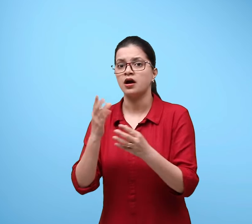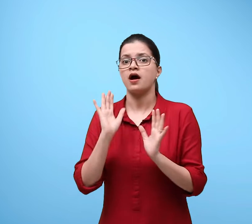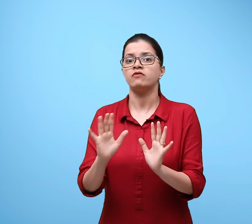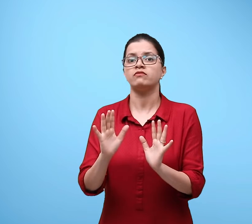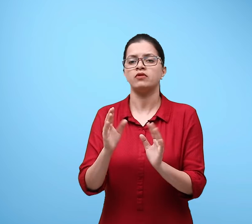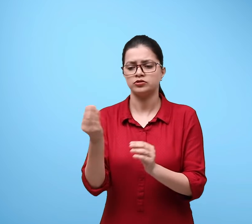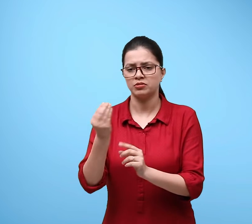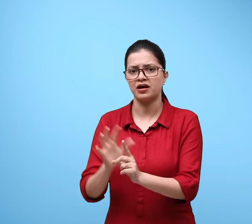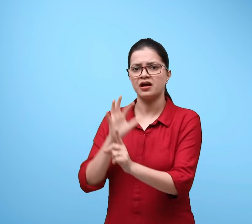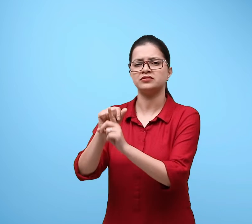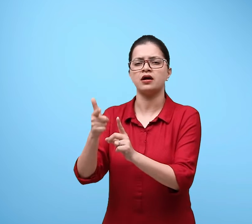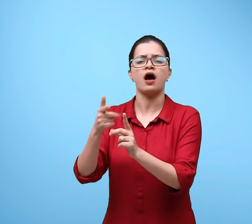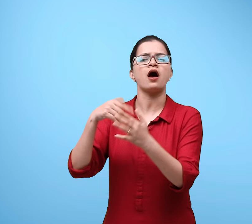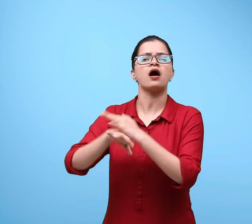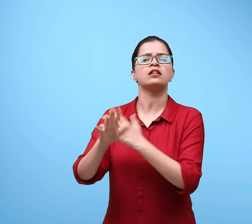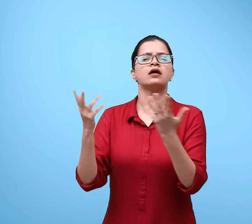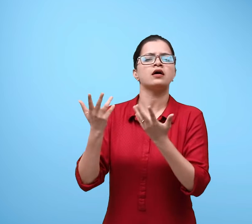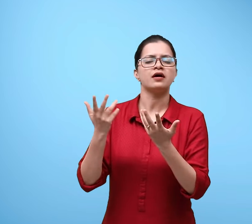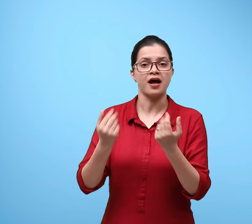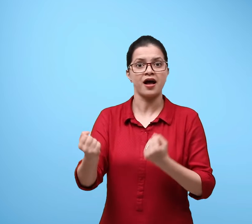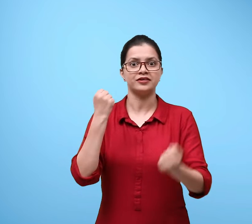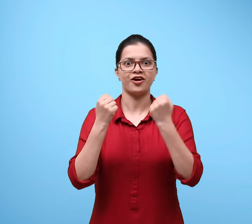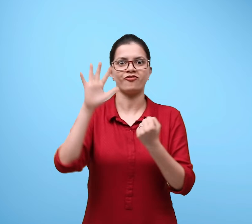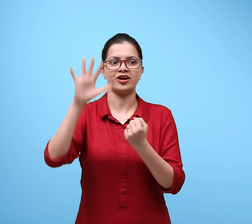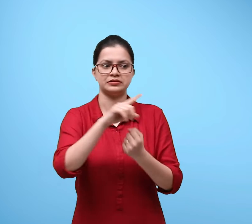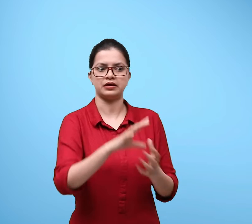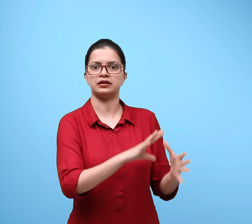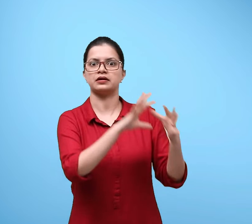You may have also noticed this with some liquids in Activity 5.